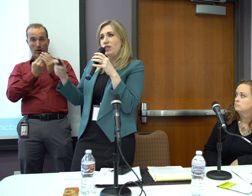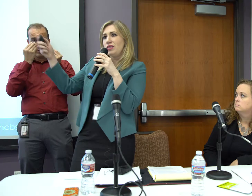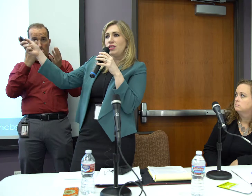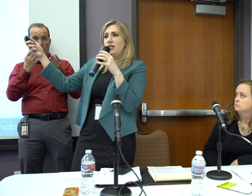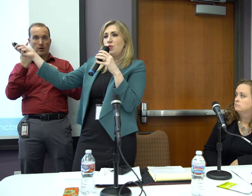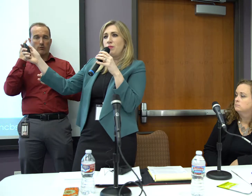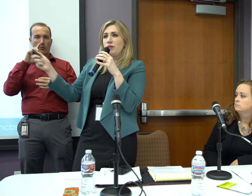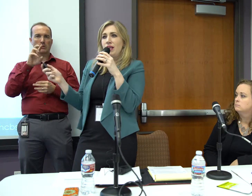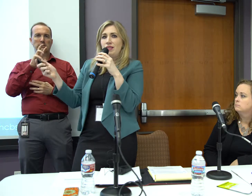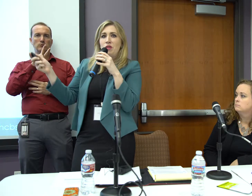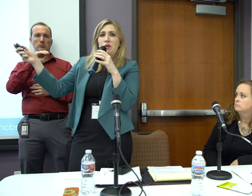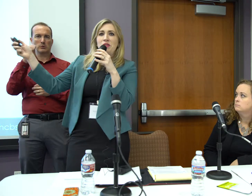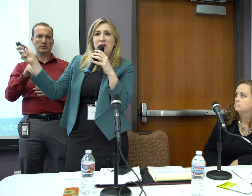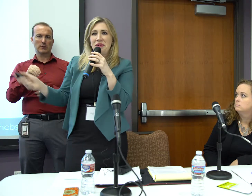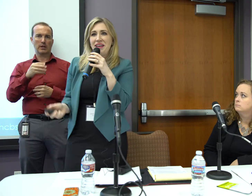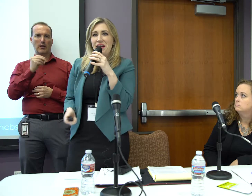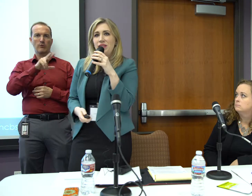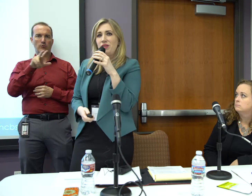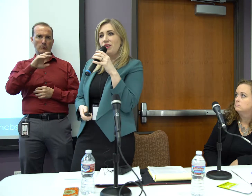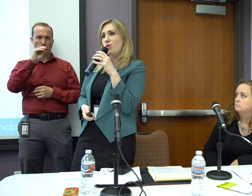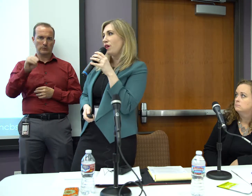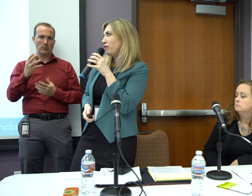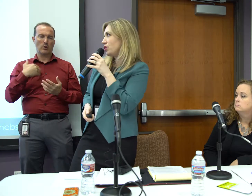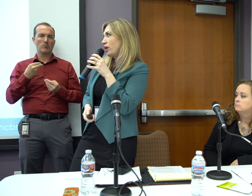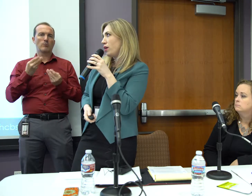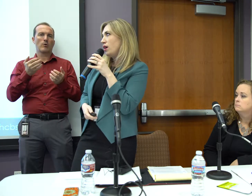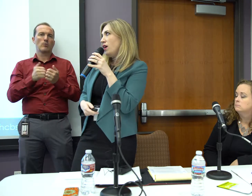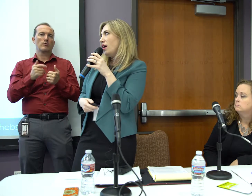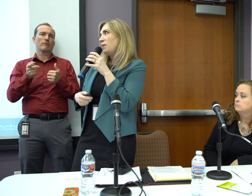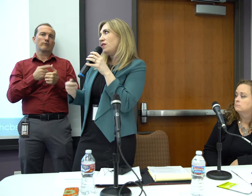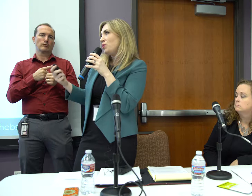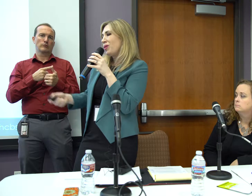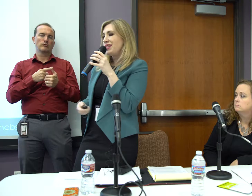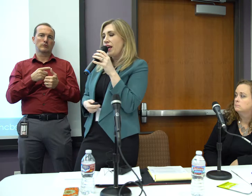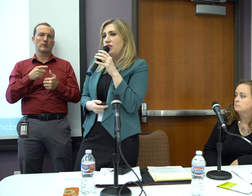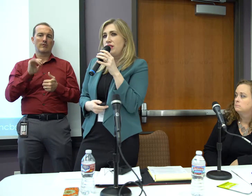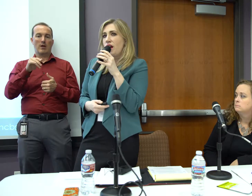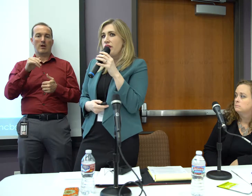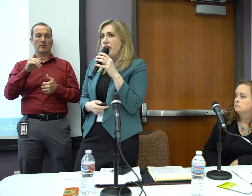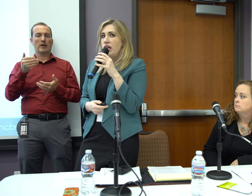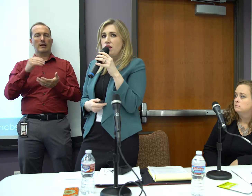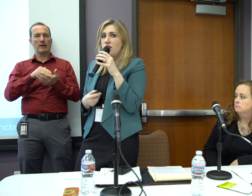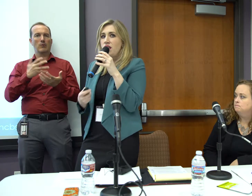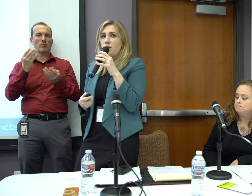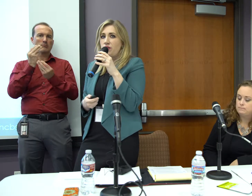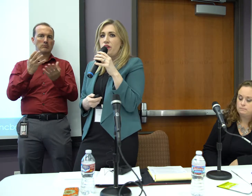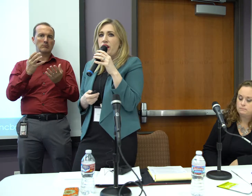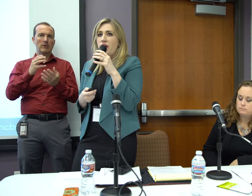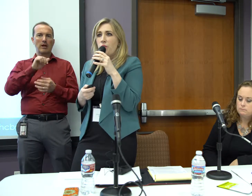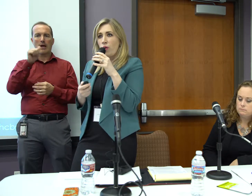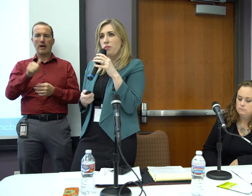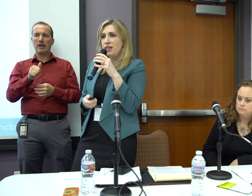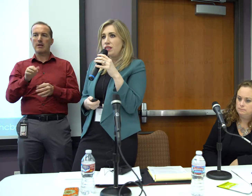give you the 63% and 33% that I was able to give you with our first round. This round was, again, just to say, are there any themes,